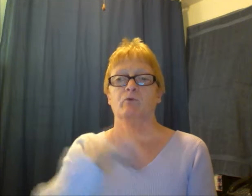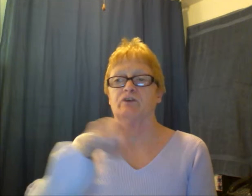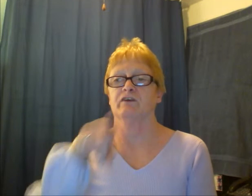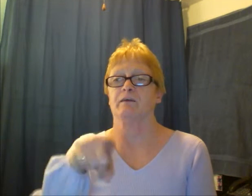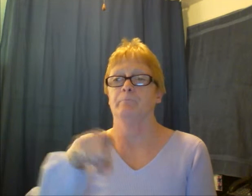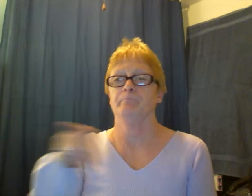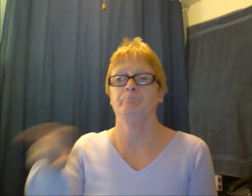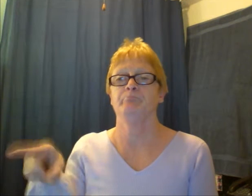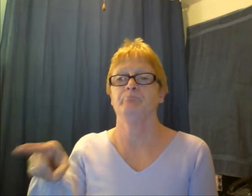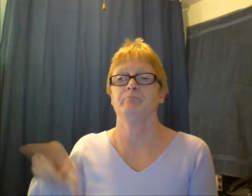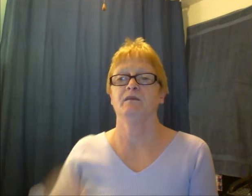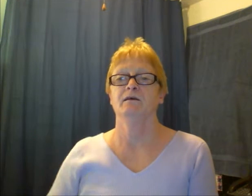pointing.